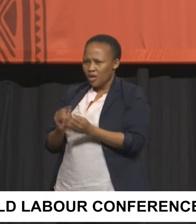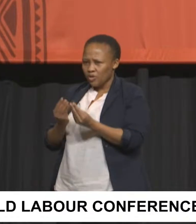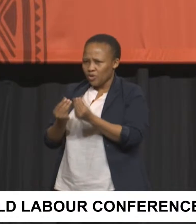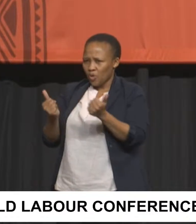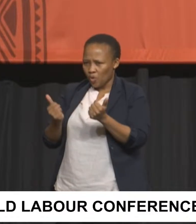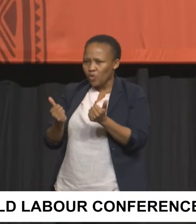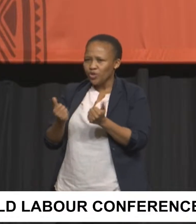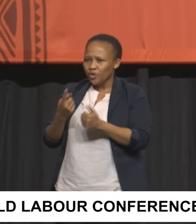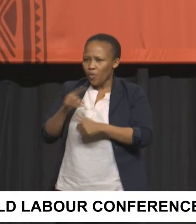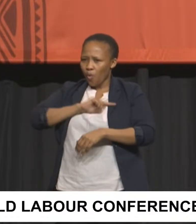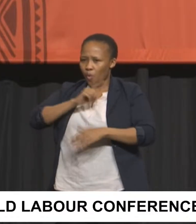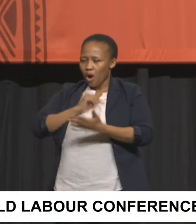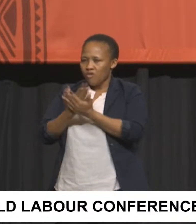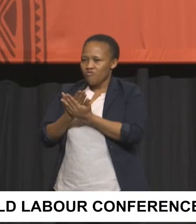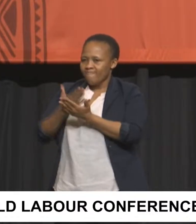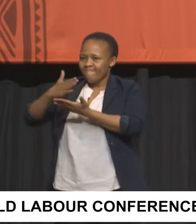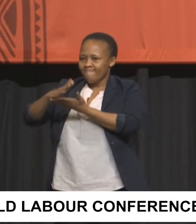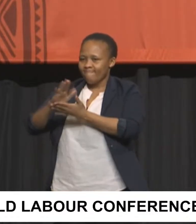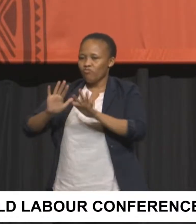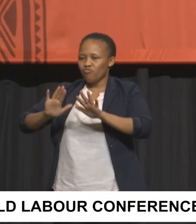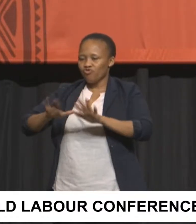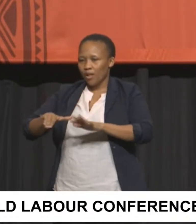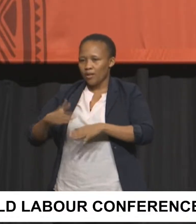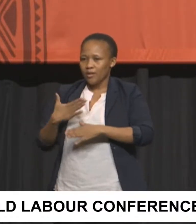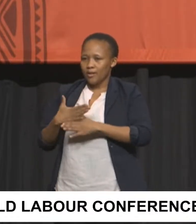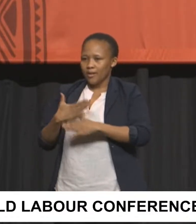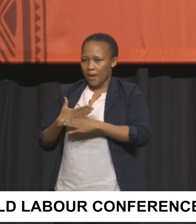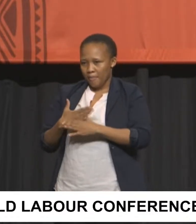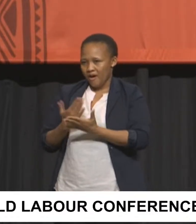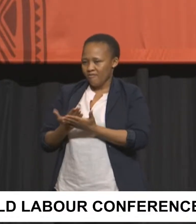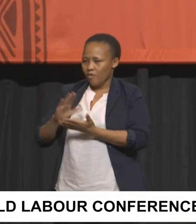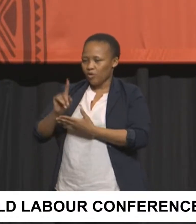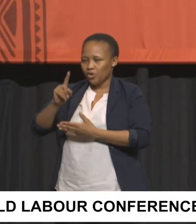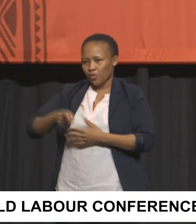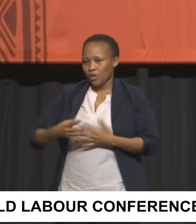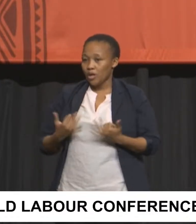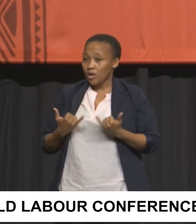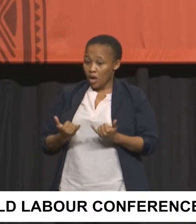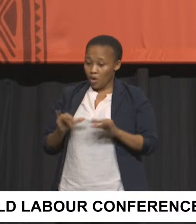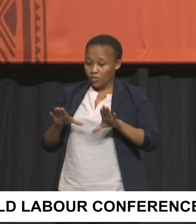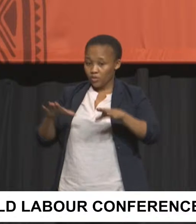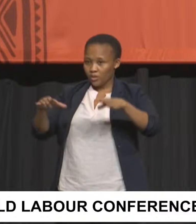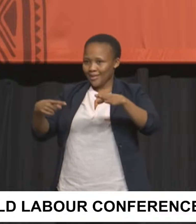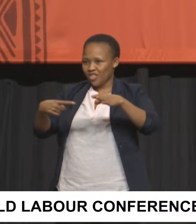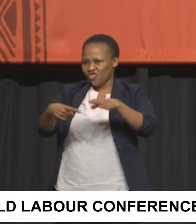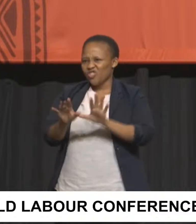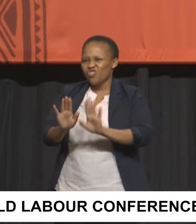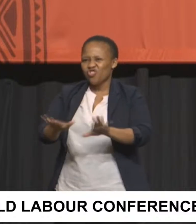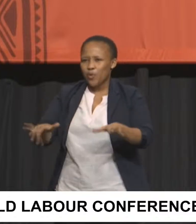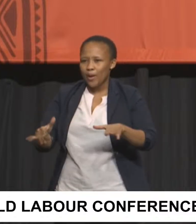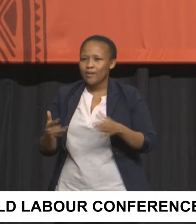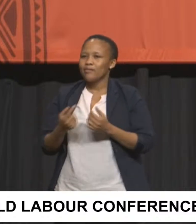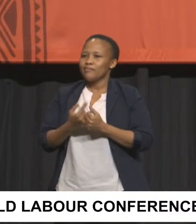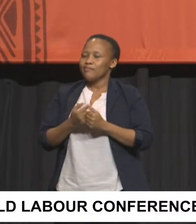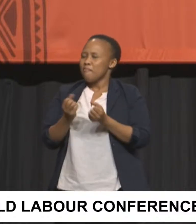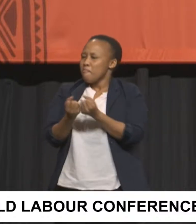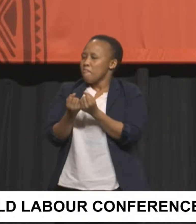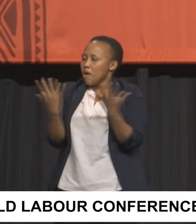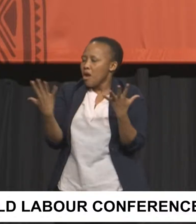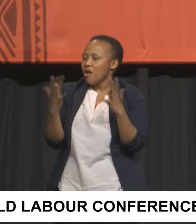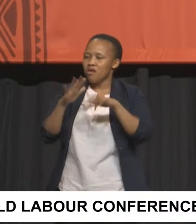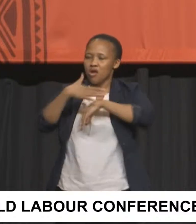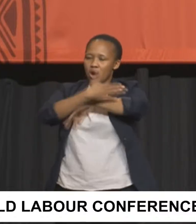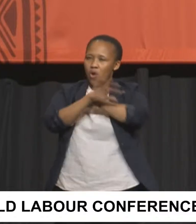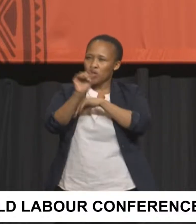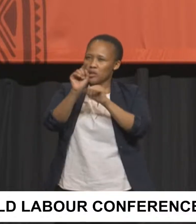solutions rather to eliminate child labor. We further expect that in this session, children representing many countries from the globe